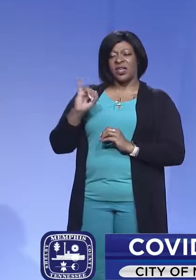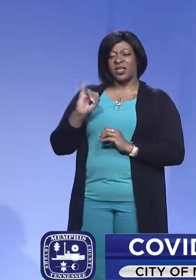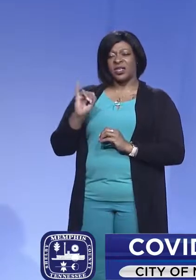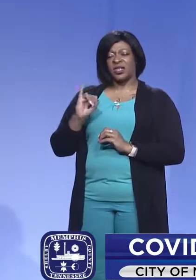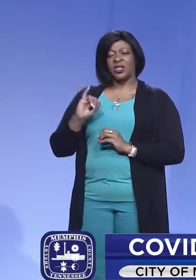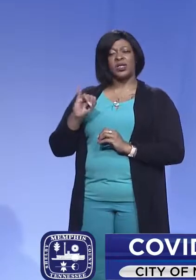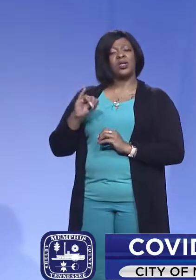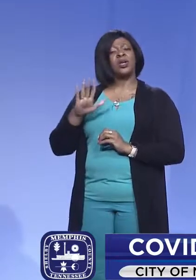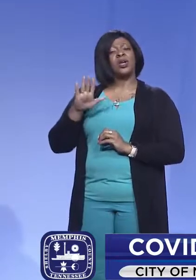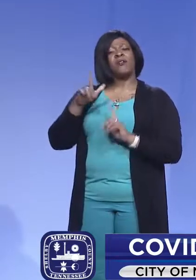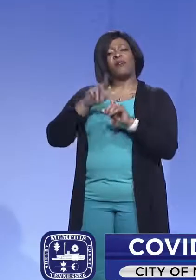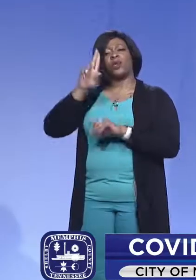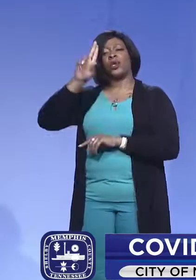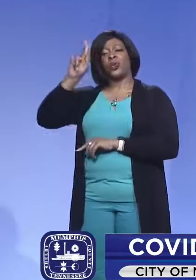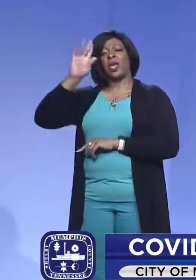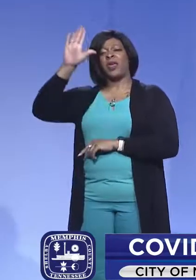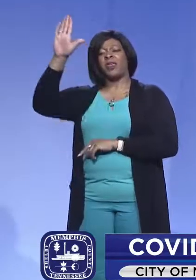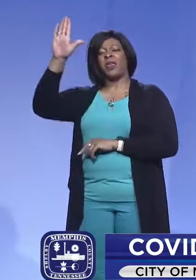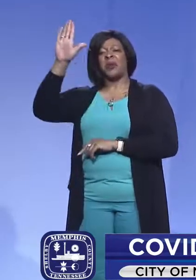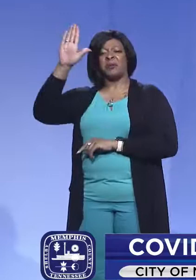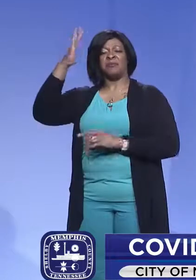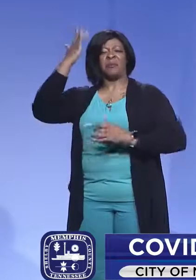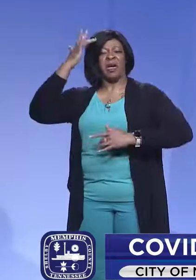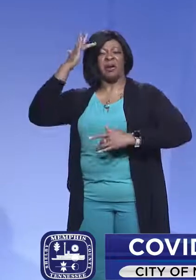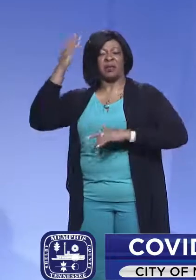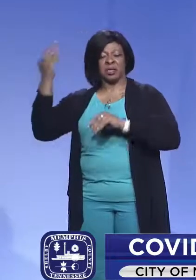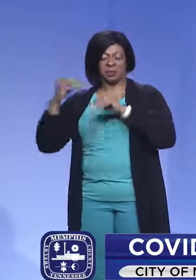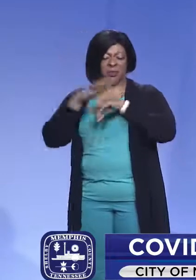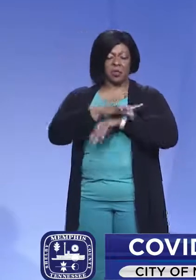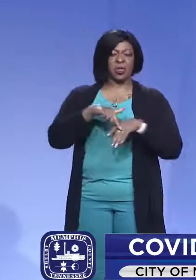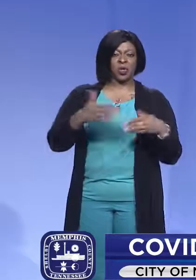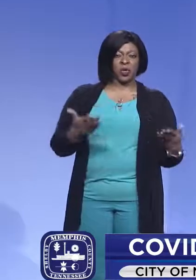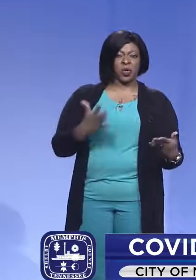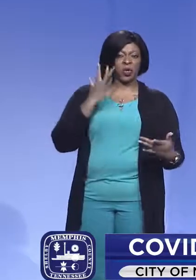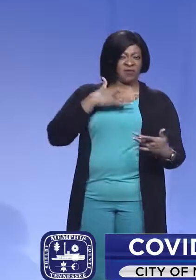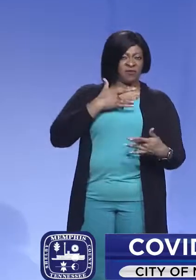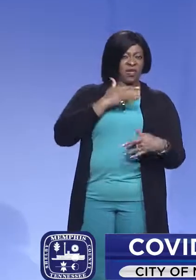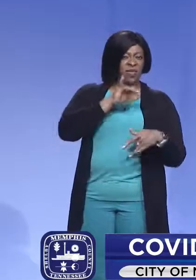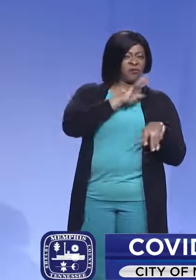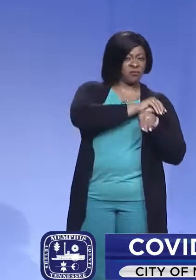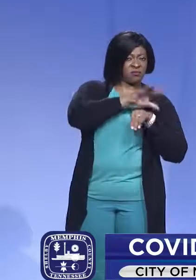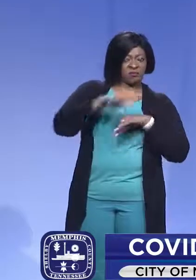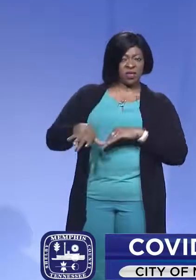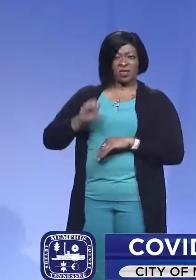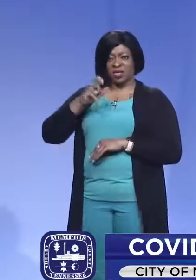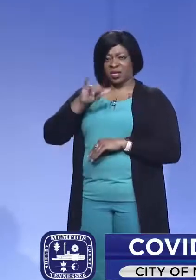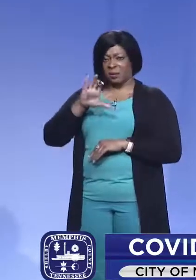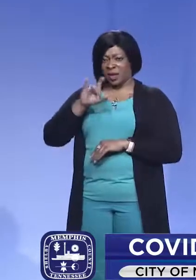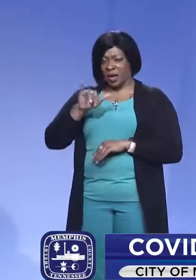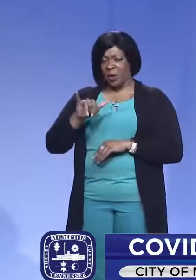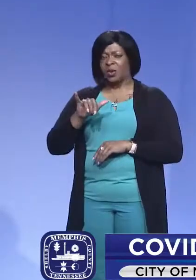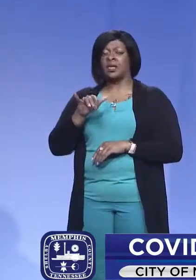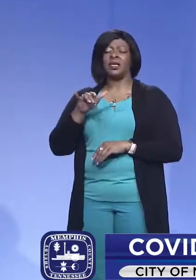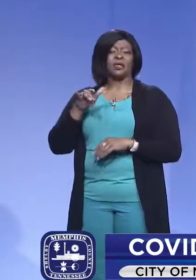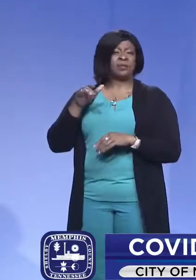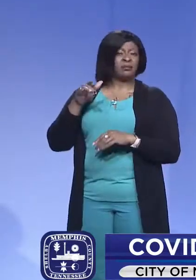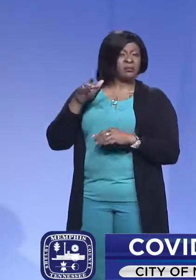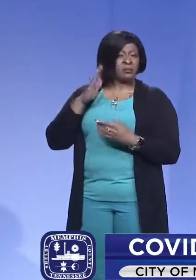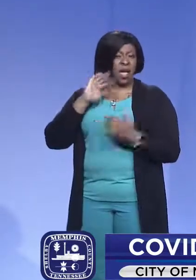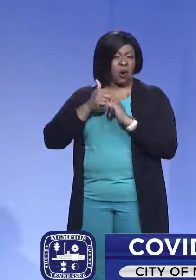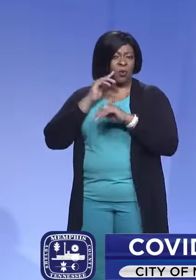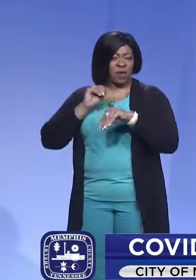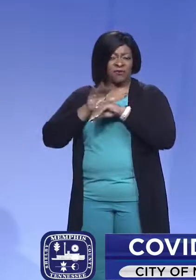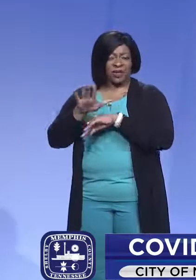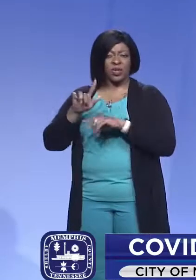in the UK. Is it likely this strain will be detected in Shelby County or in Tennessee at some point? And if so, how does that affect